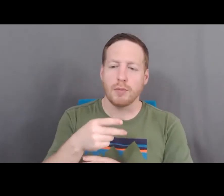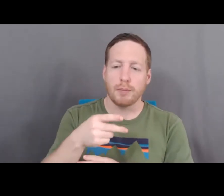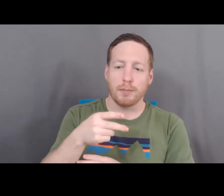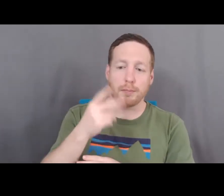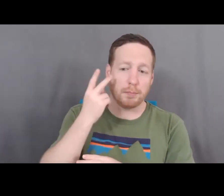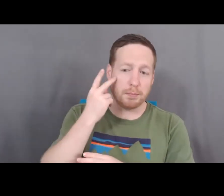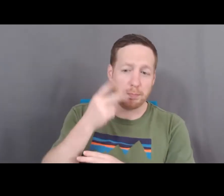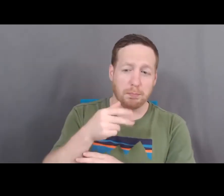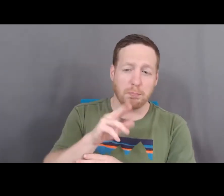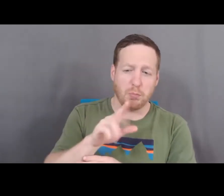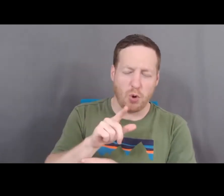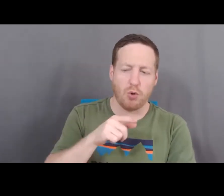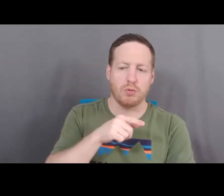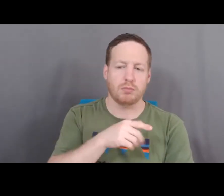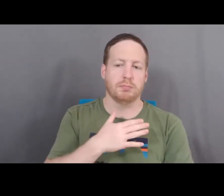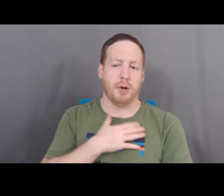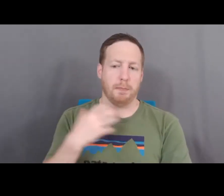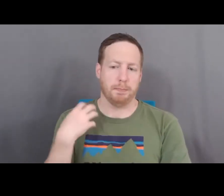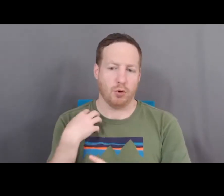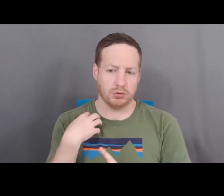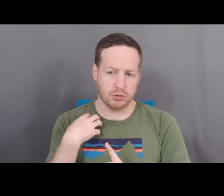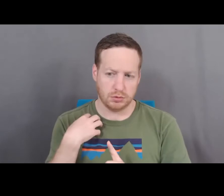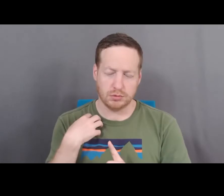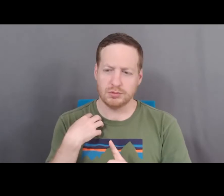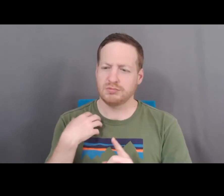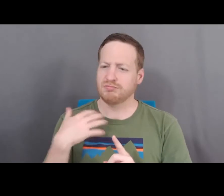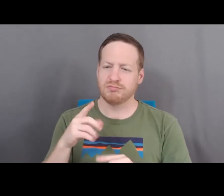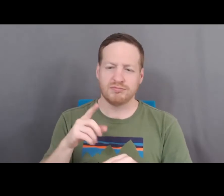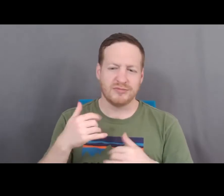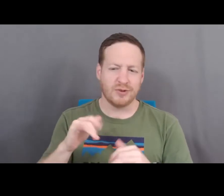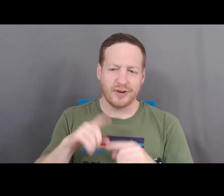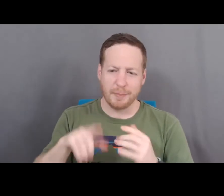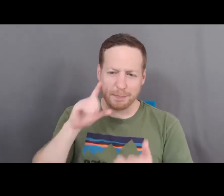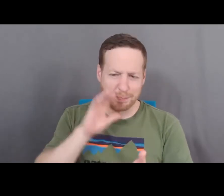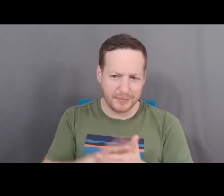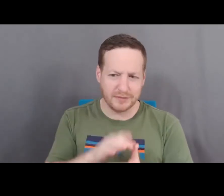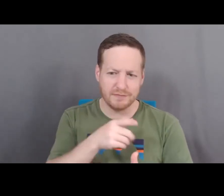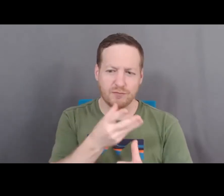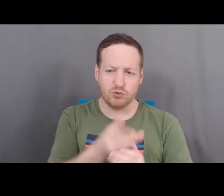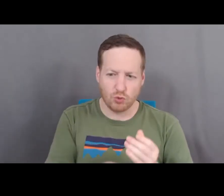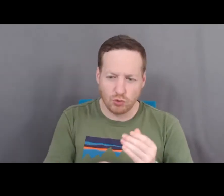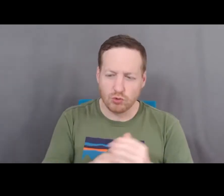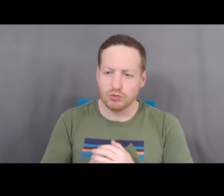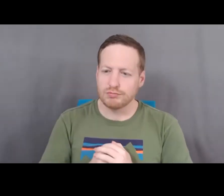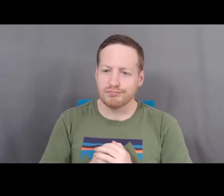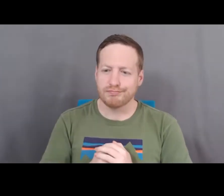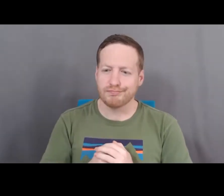quoting her. She says, "Paul was my boss, and I still can't believe that he is